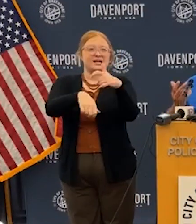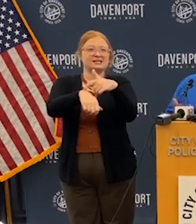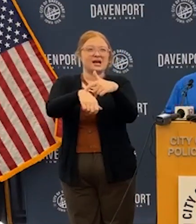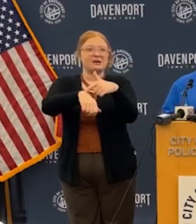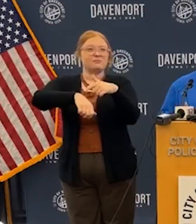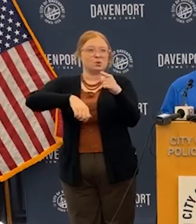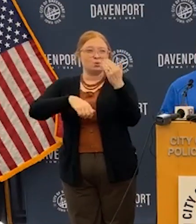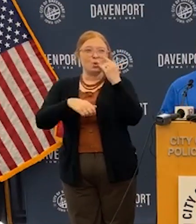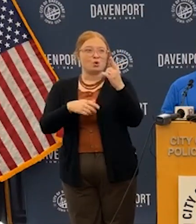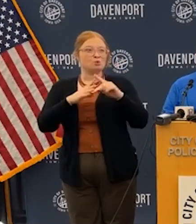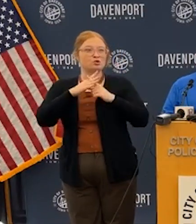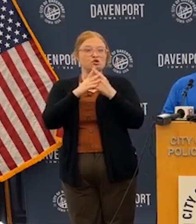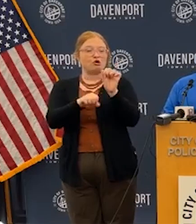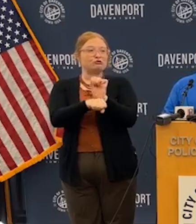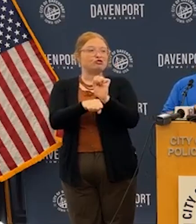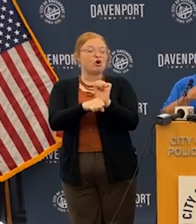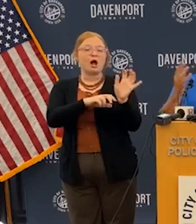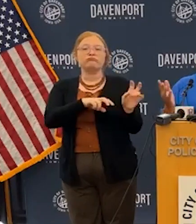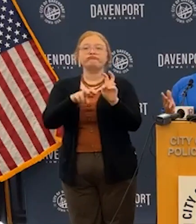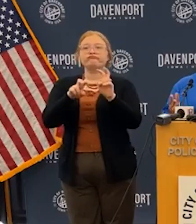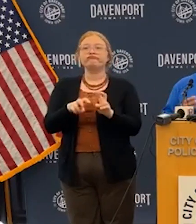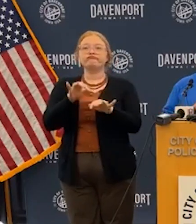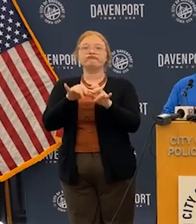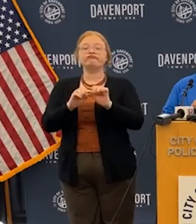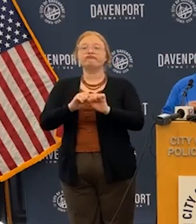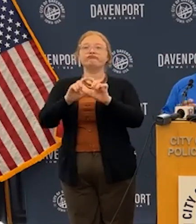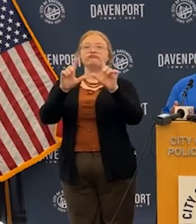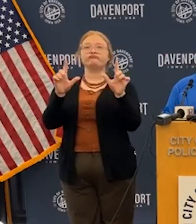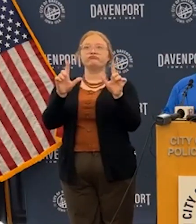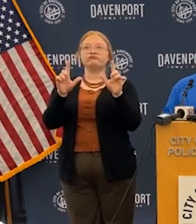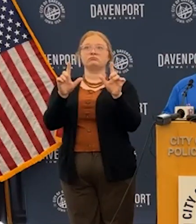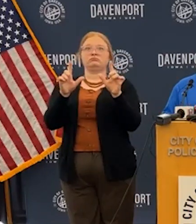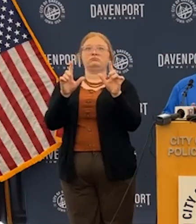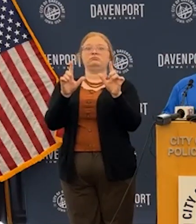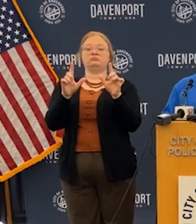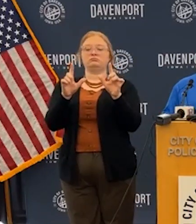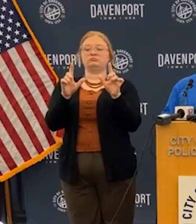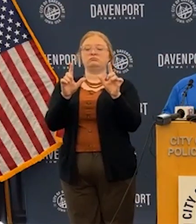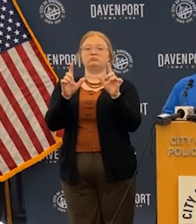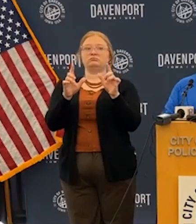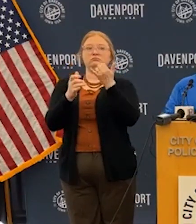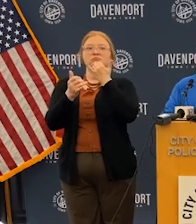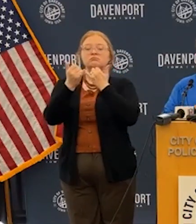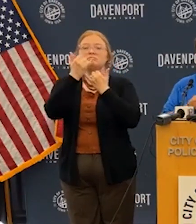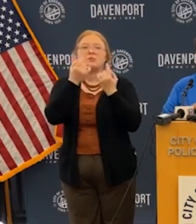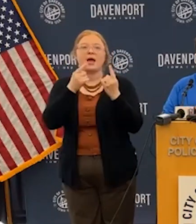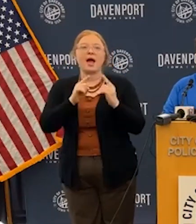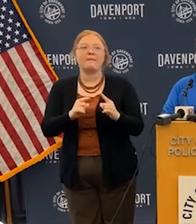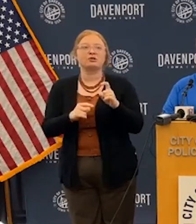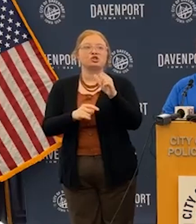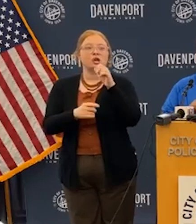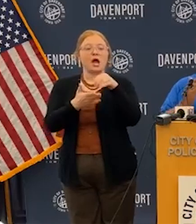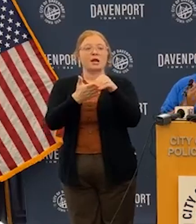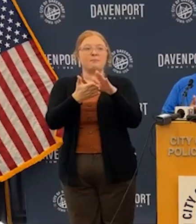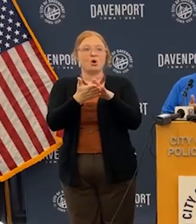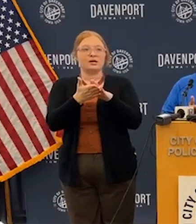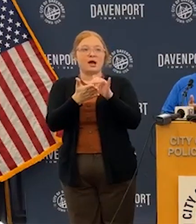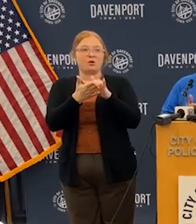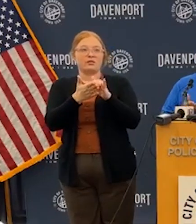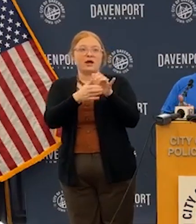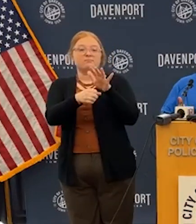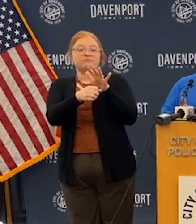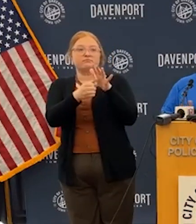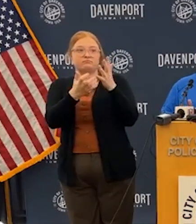work, the permit will be issued. There'll be no pass, failed, or anything on it. Once that first inspection is made, it will go to